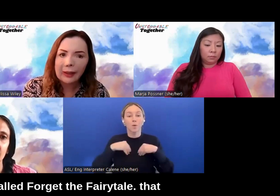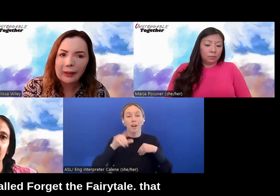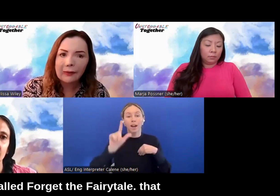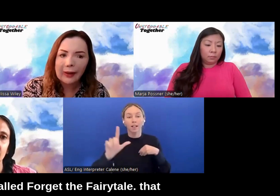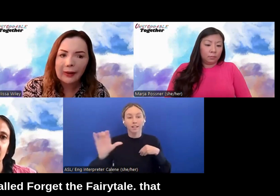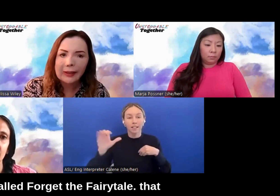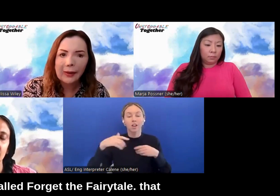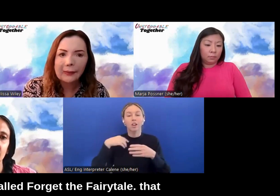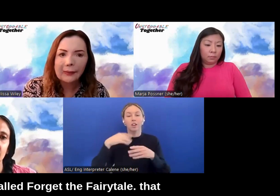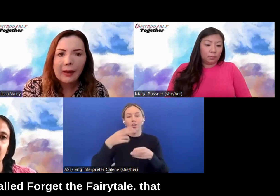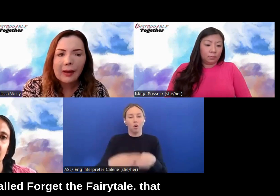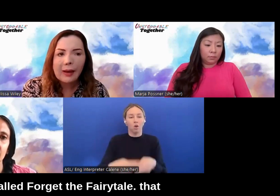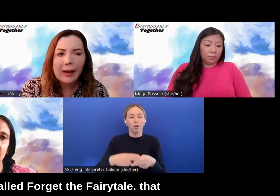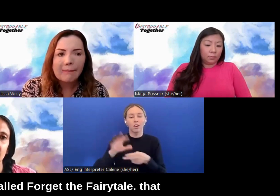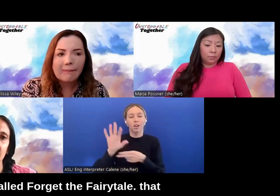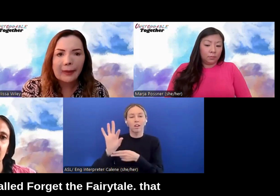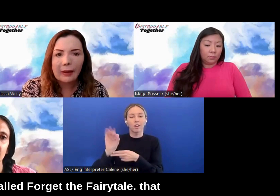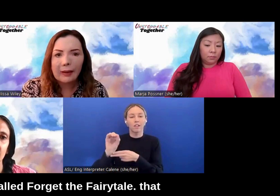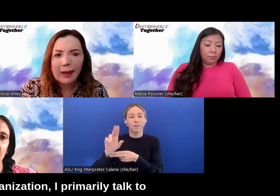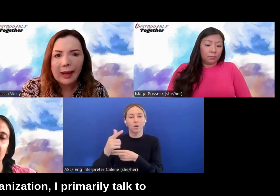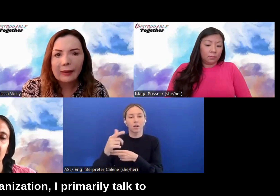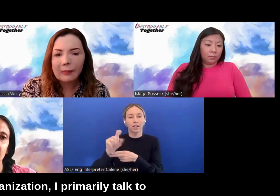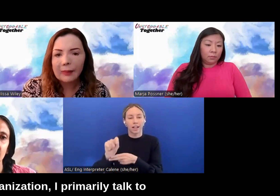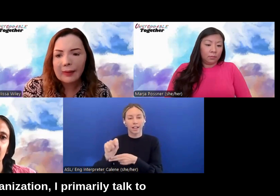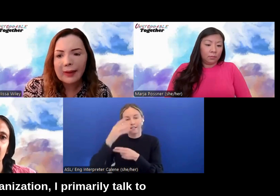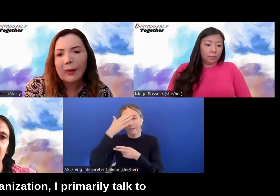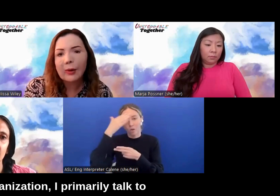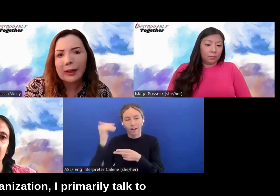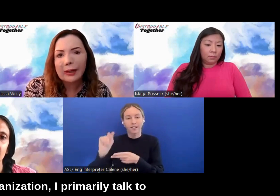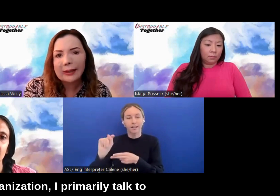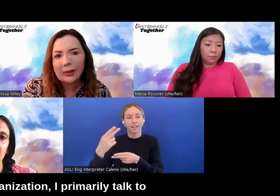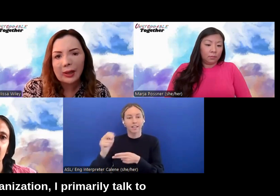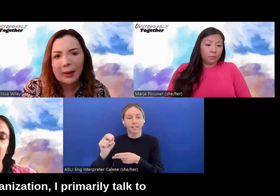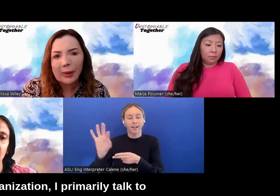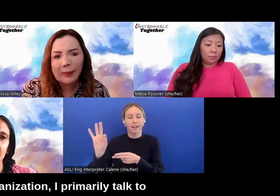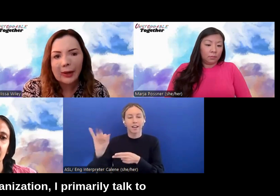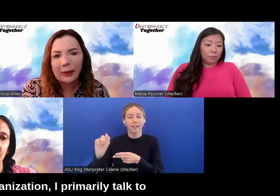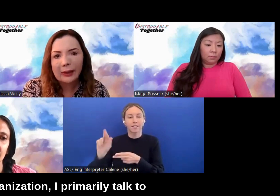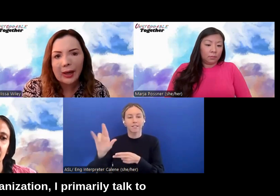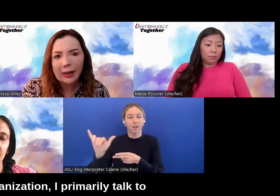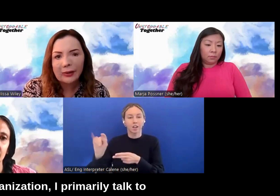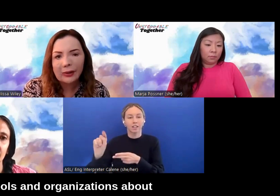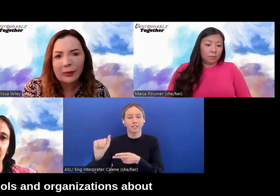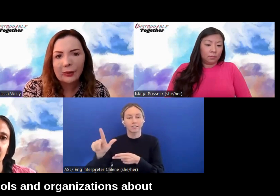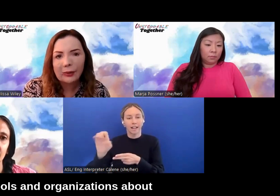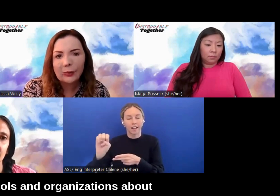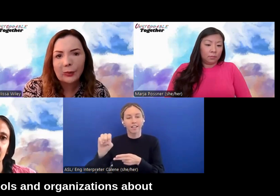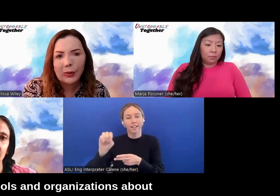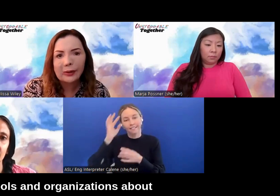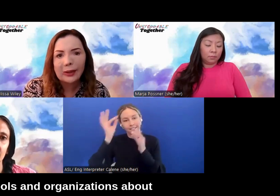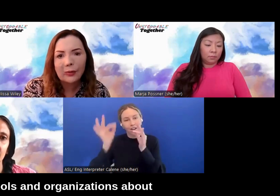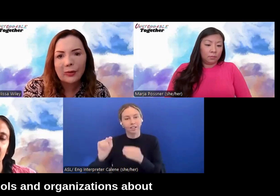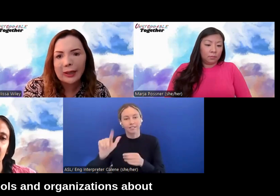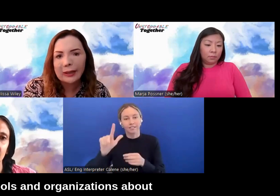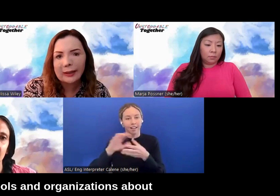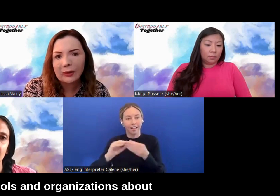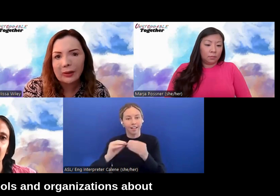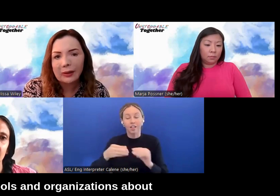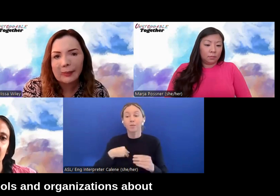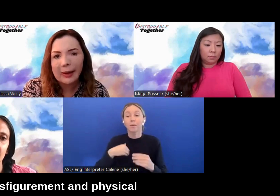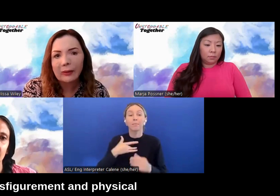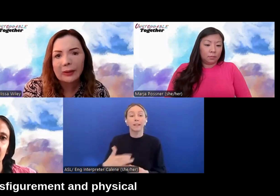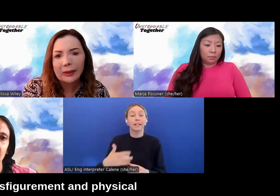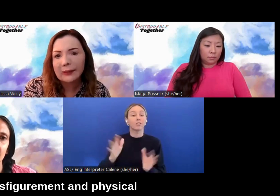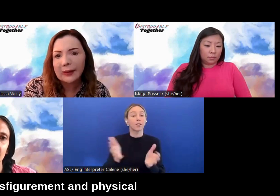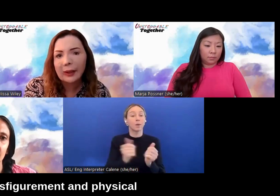called Forget the Fairy Tale. And in that organization, I primarily talk to schools and